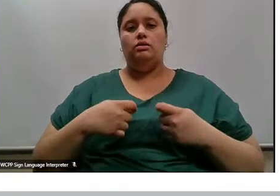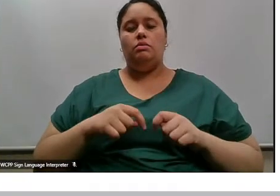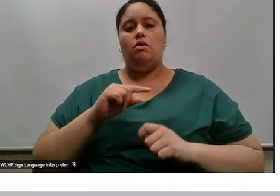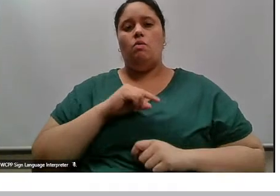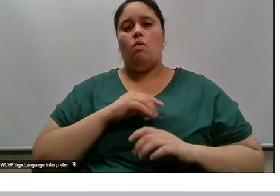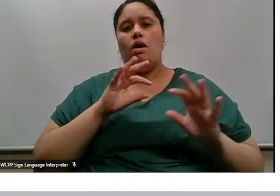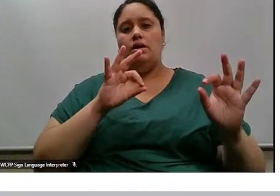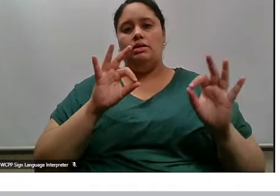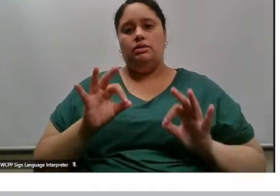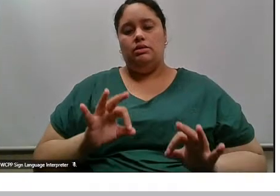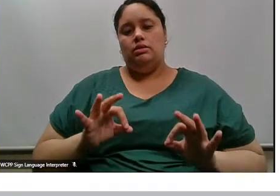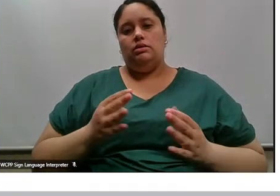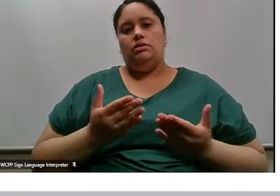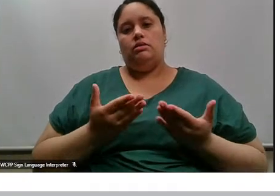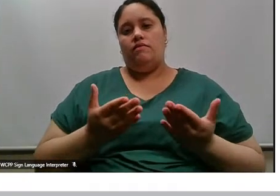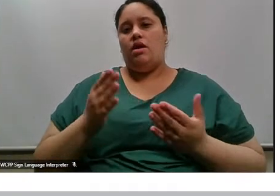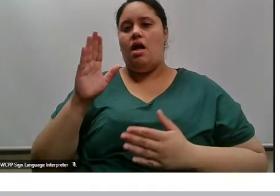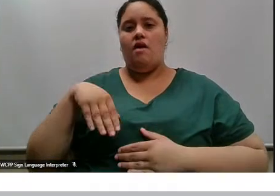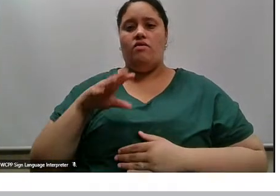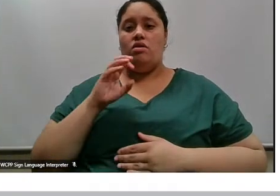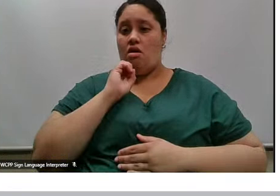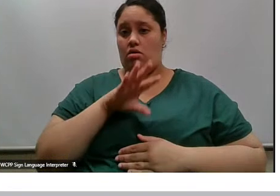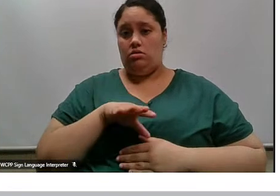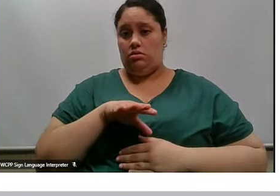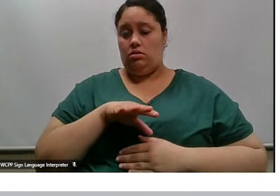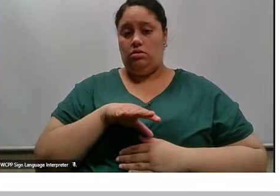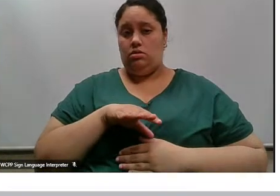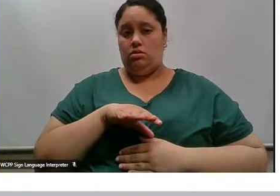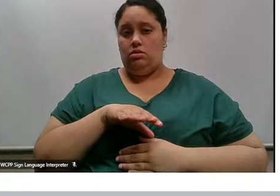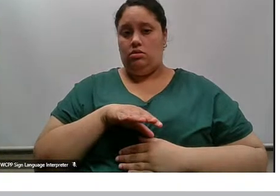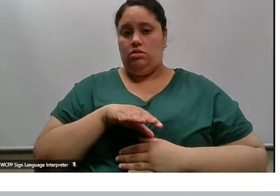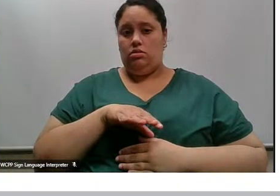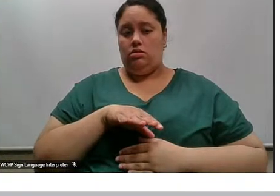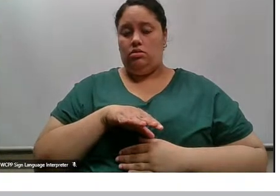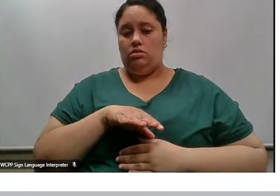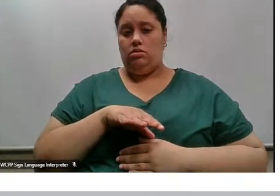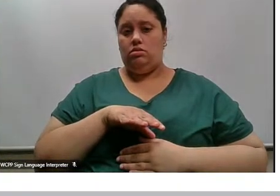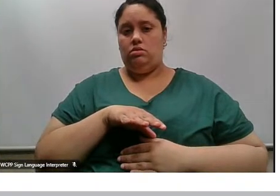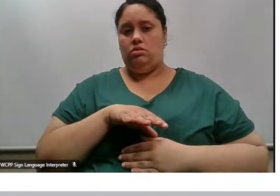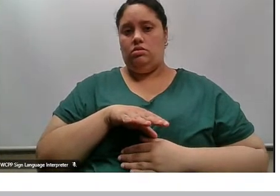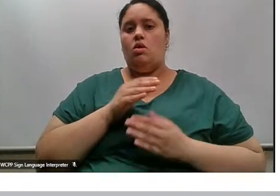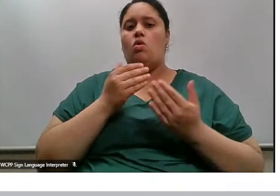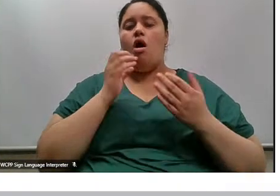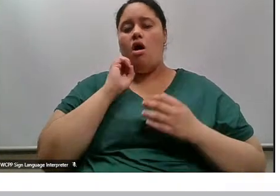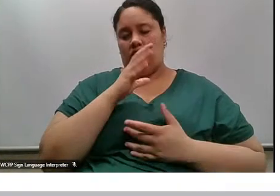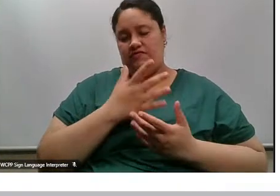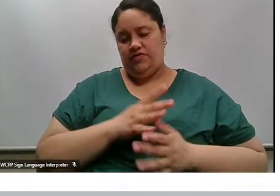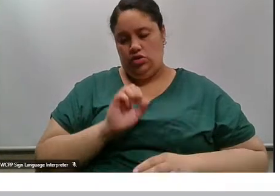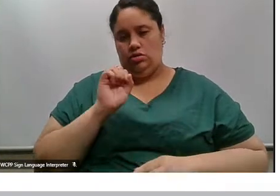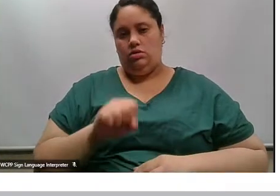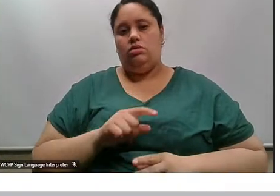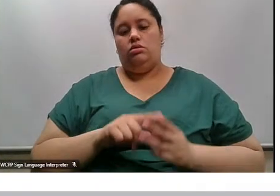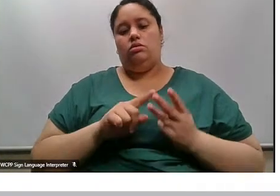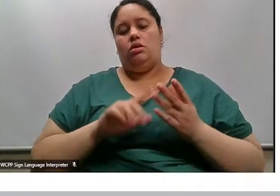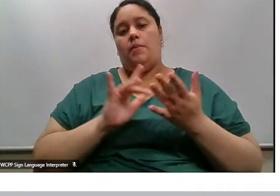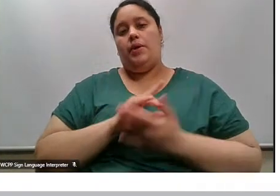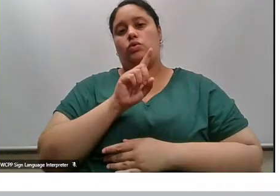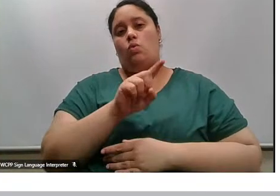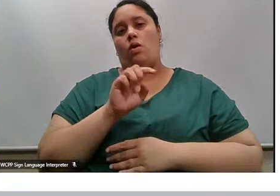sent that was not answered yet. Okay, that was taken care of. On page